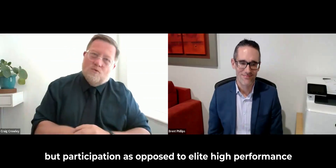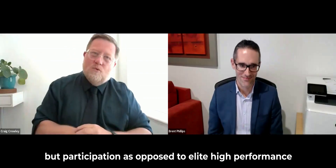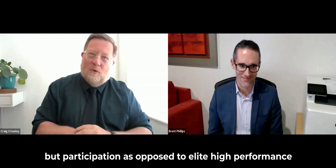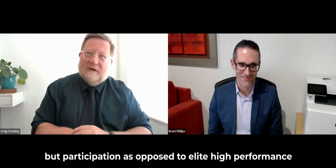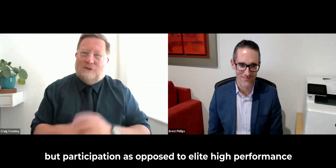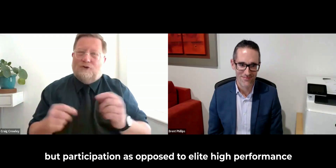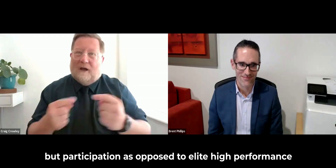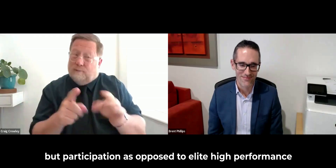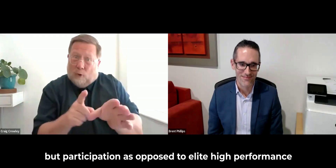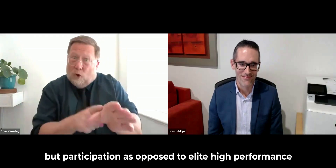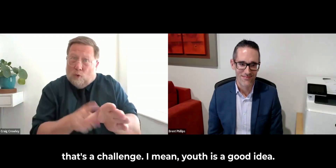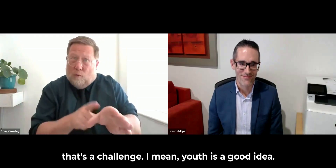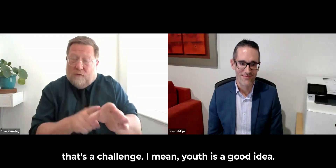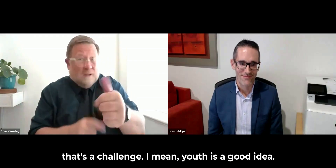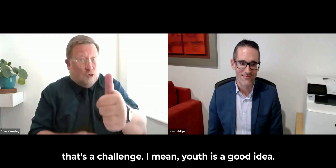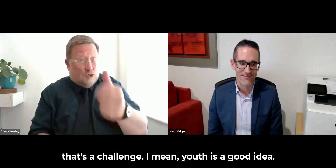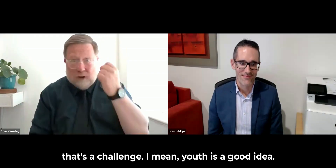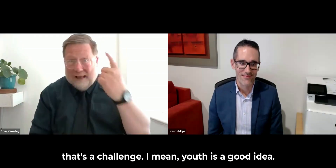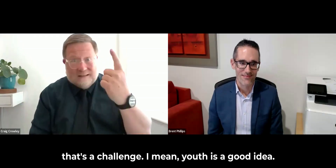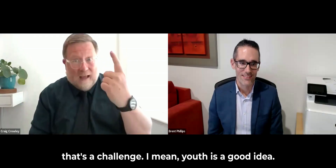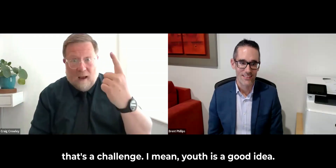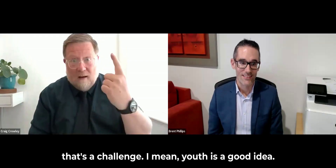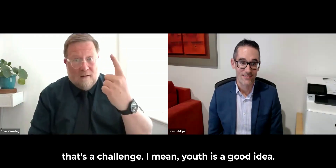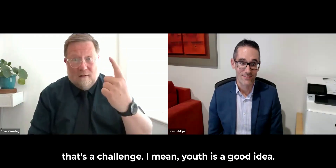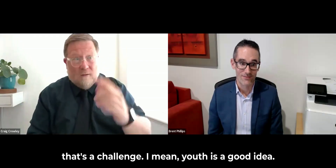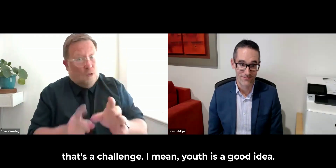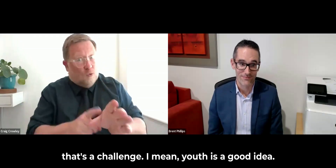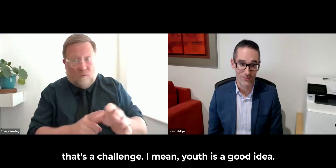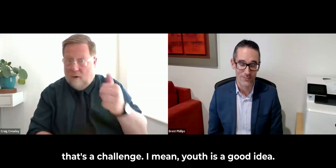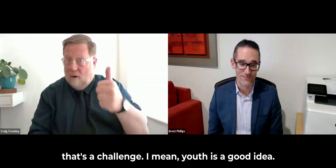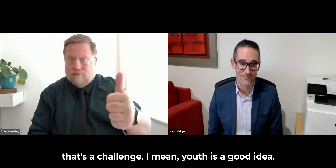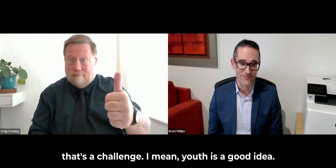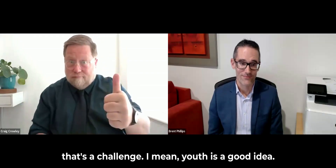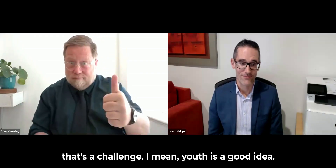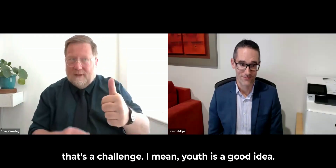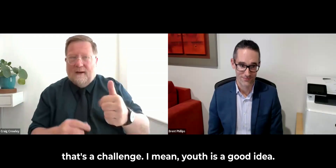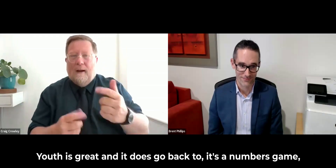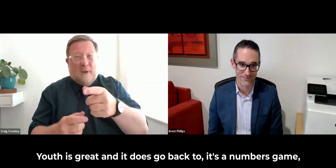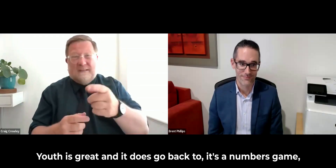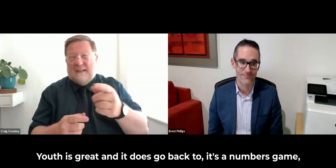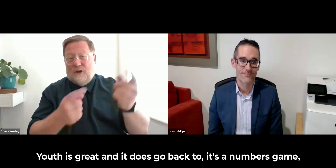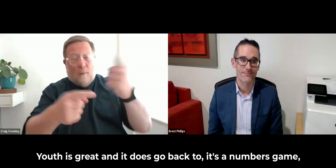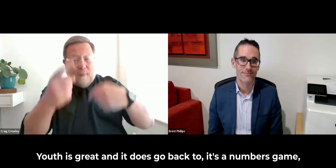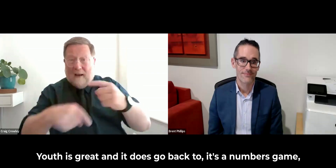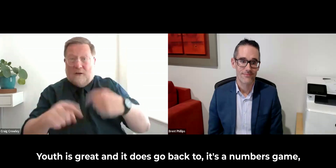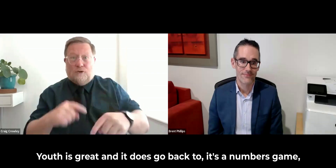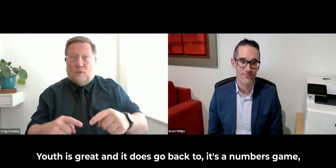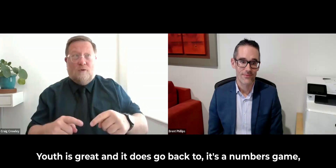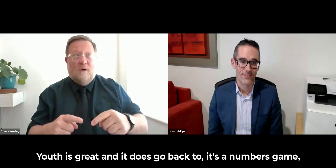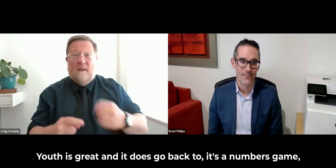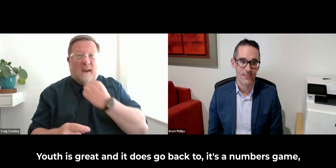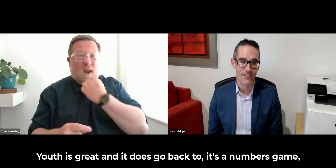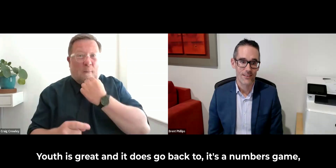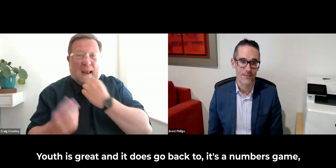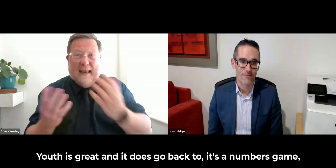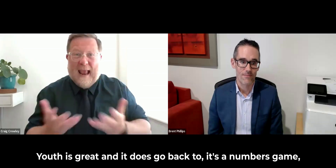high performance, that's a challenge. I mean, youth is a good idea. Youth is great. And it does go